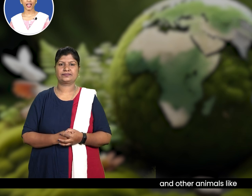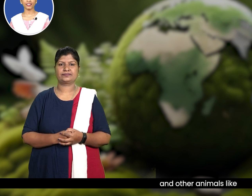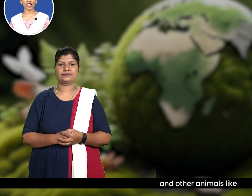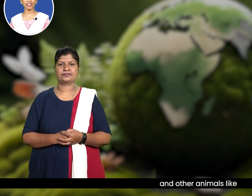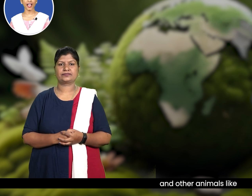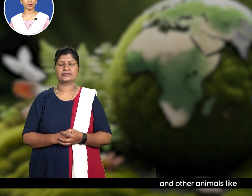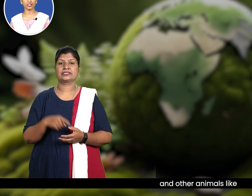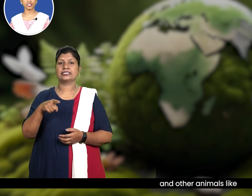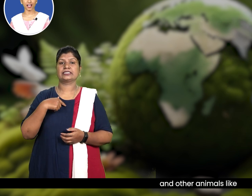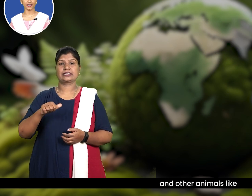and other animals like